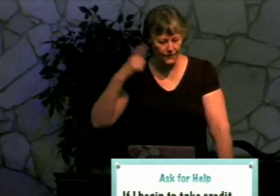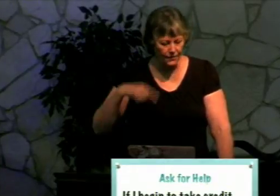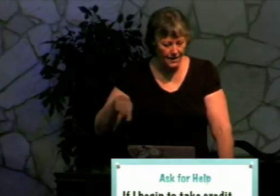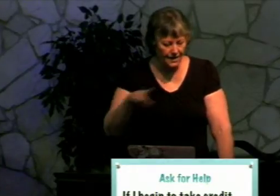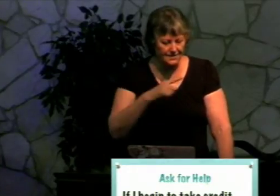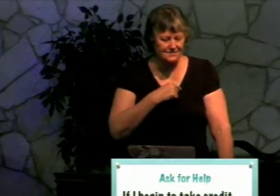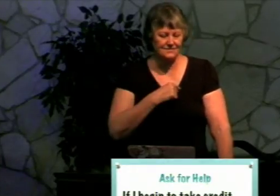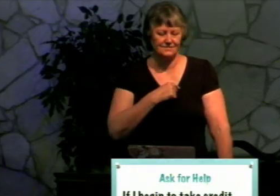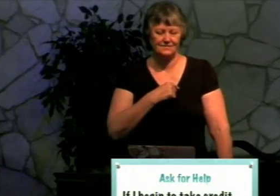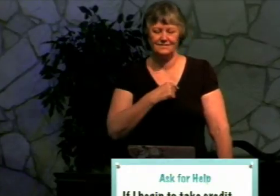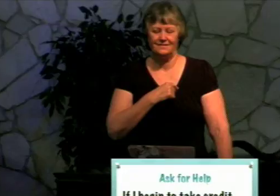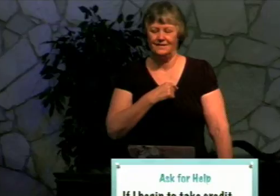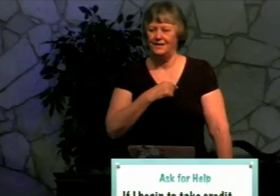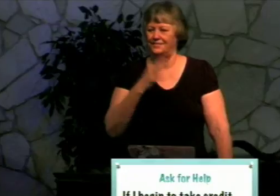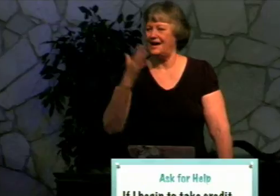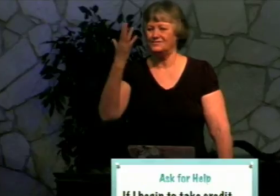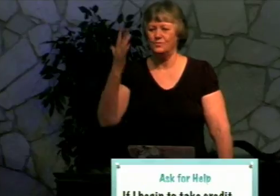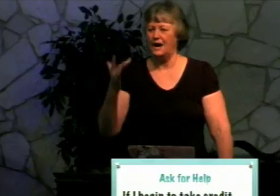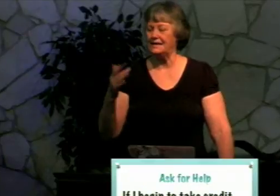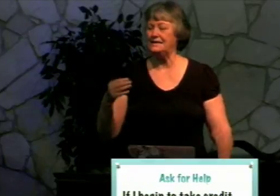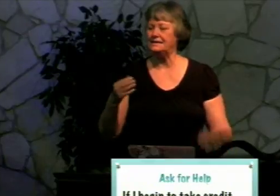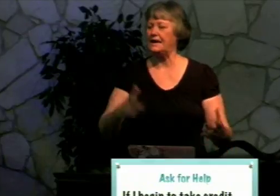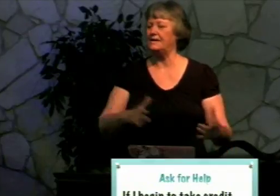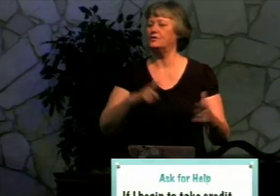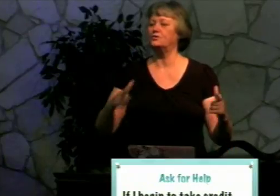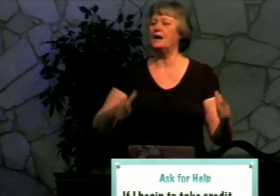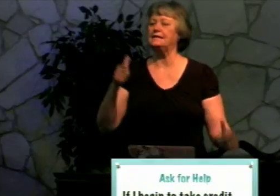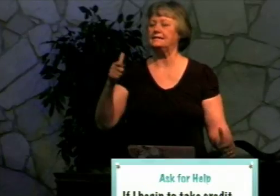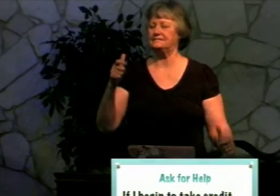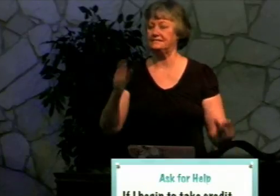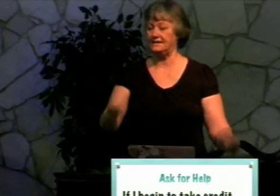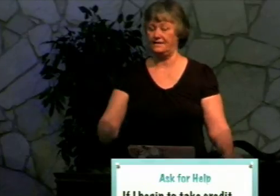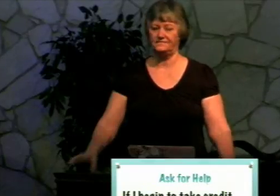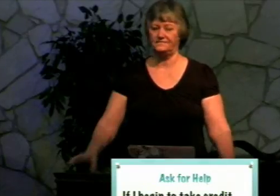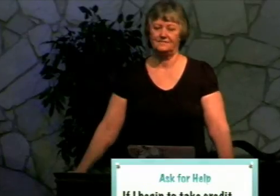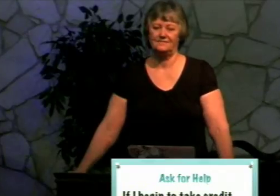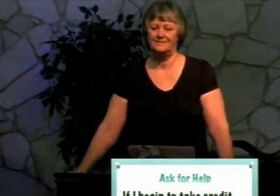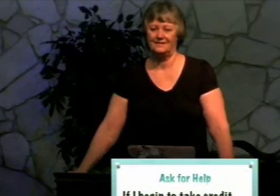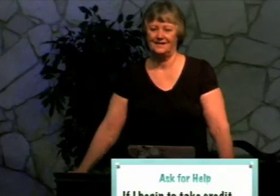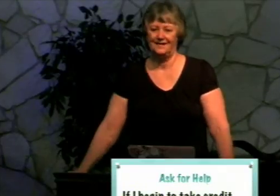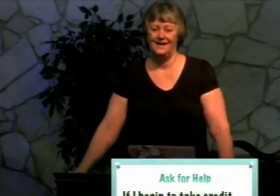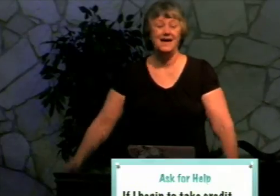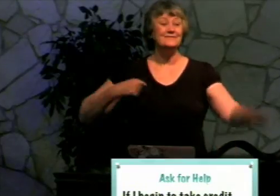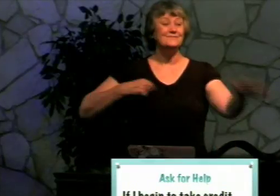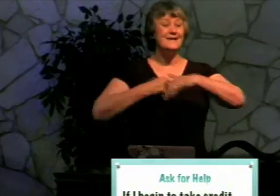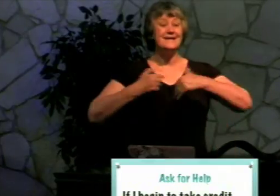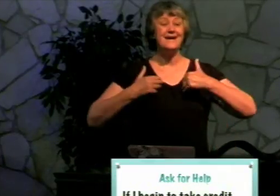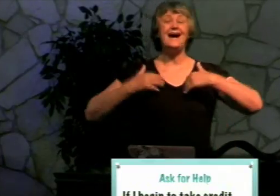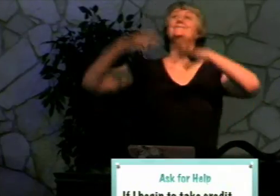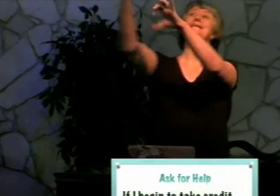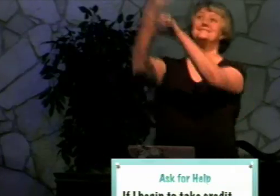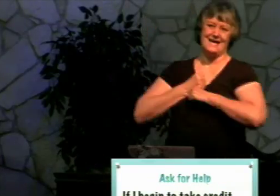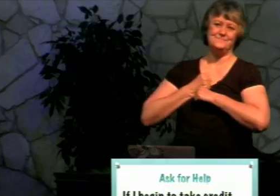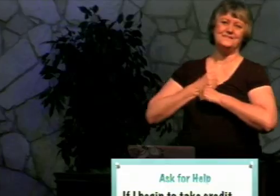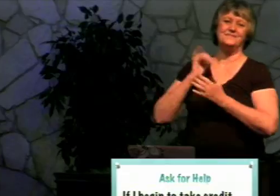for us. That's why He gave the greatest gift. And we have accepted